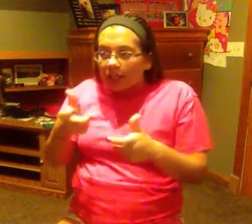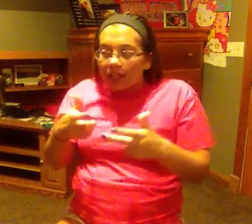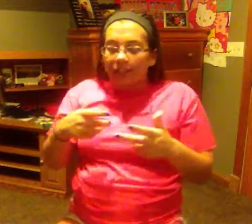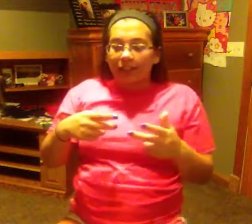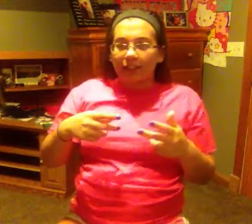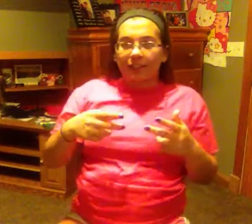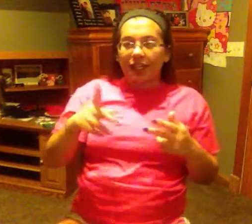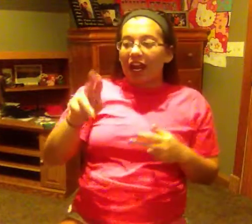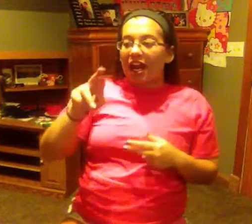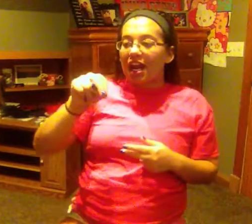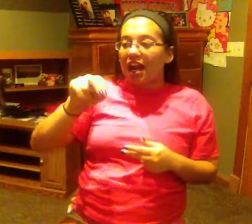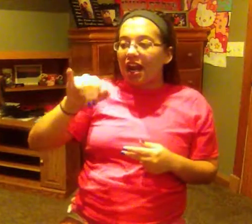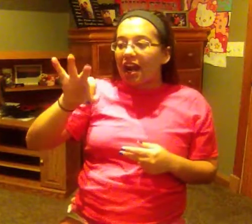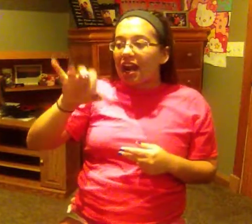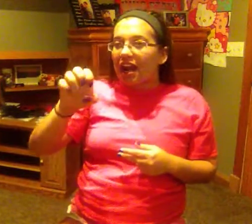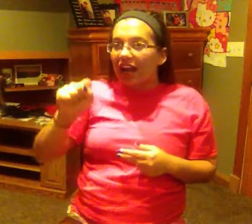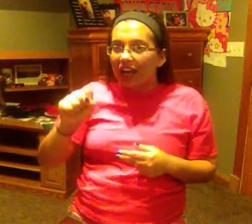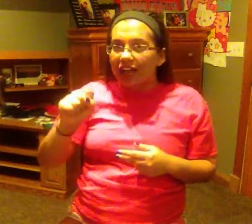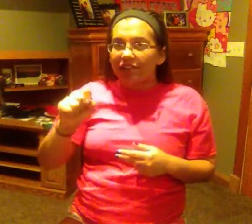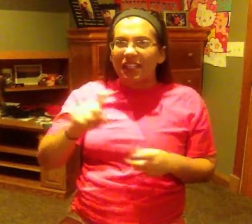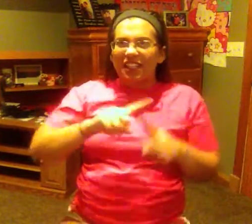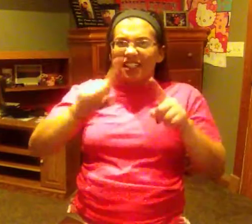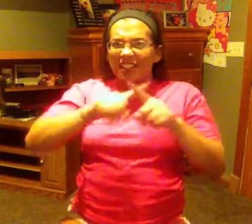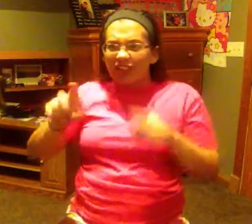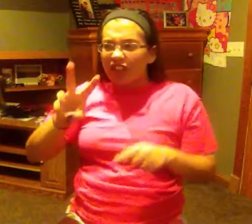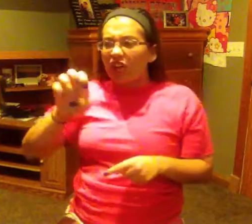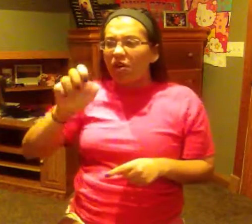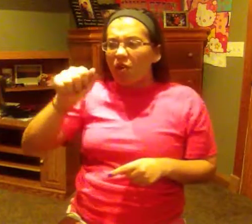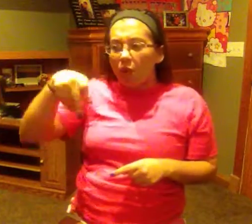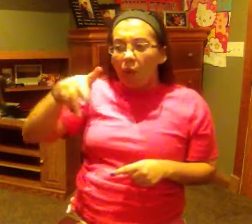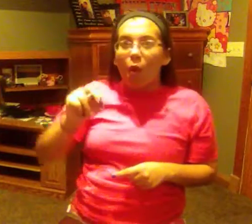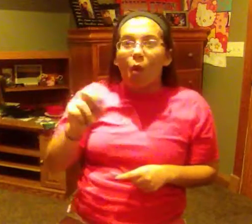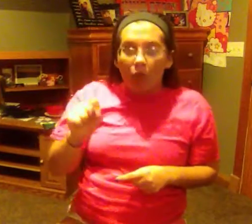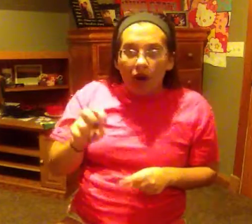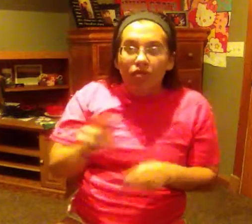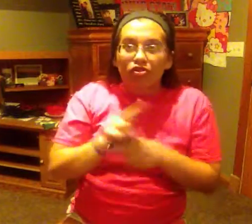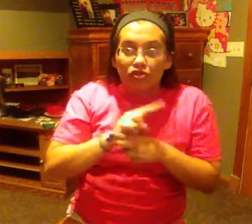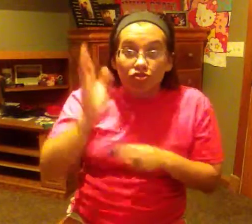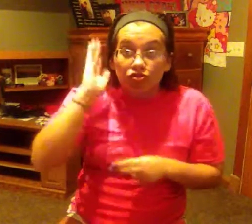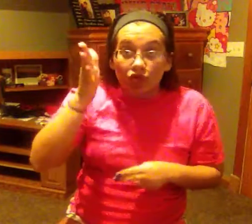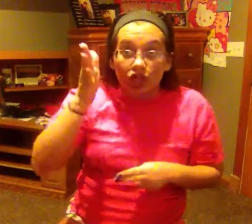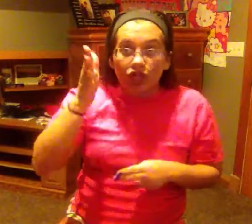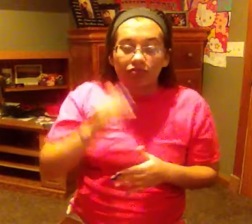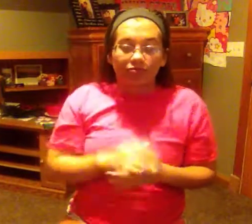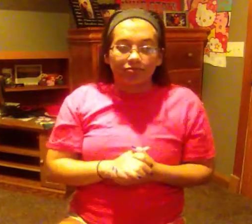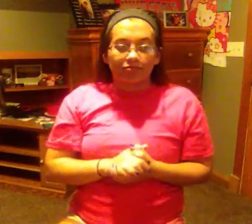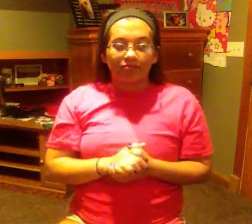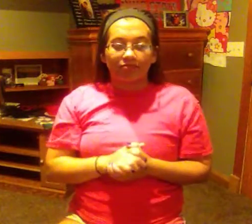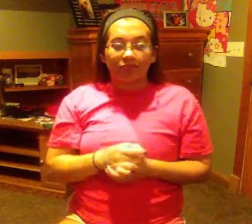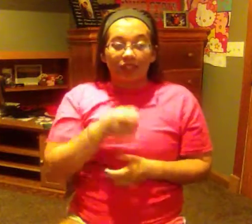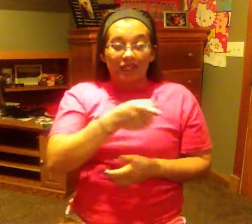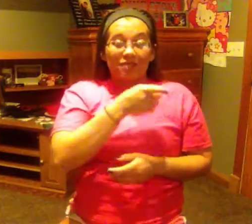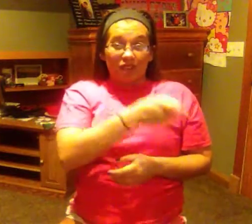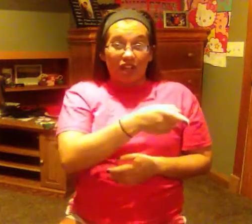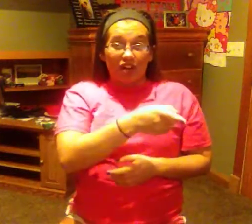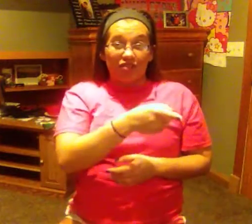complete your mission. You'll have world-class facilities and equipment. I joined the Guard because I wanted to serve my country and my community, and in the infantry I